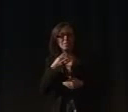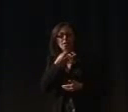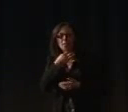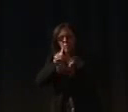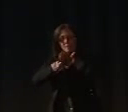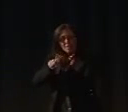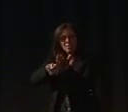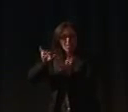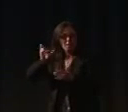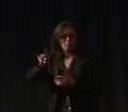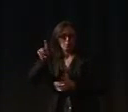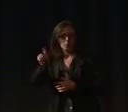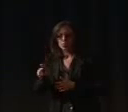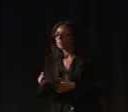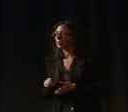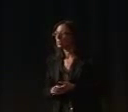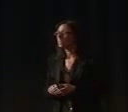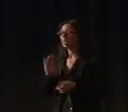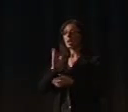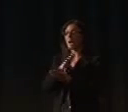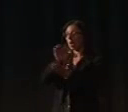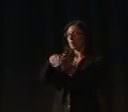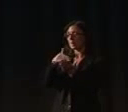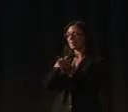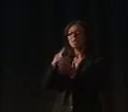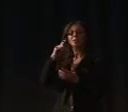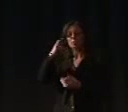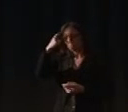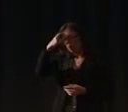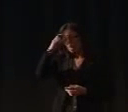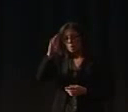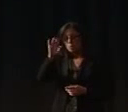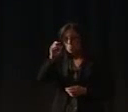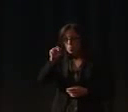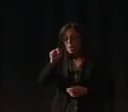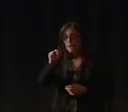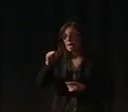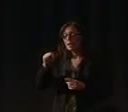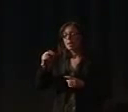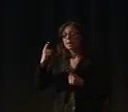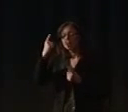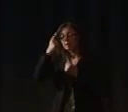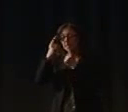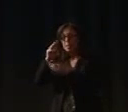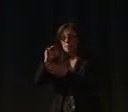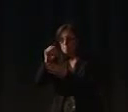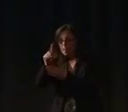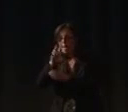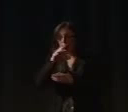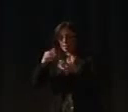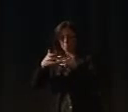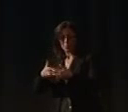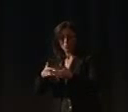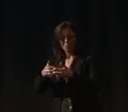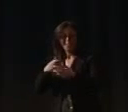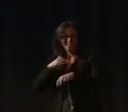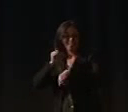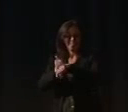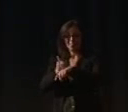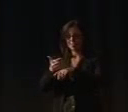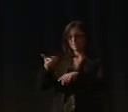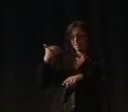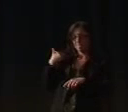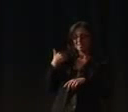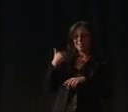for Brain, Minds, and Machines, started about a year ago, and its focus is on the problem of